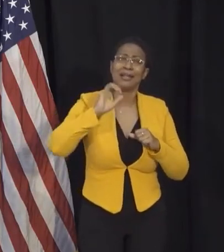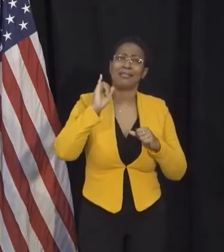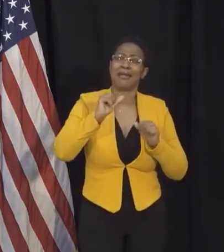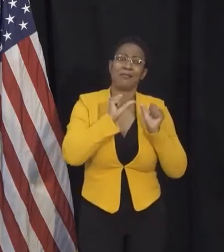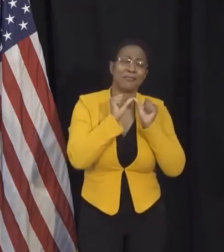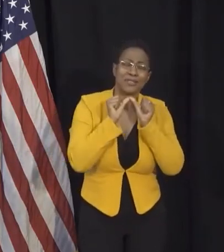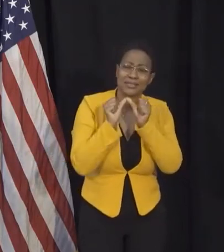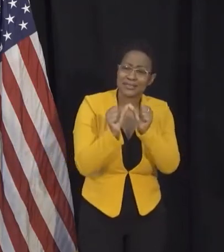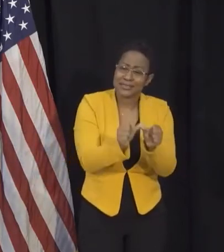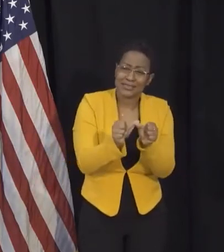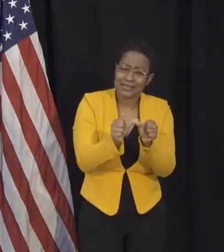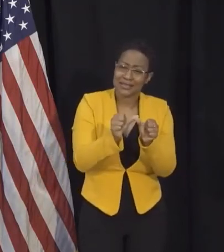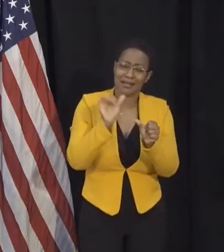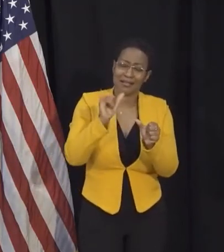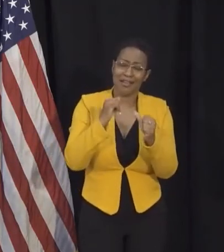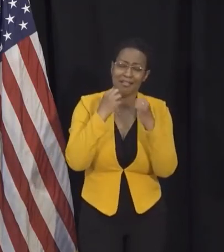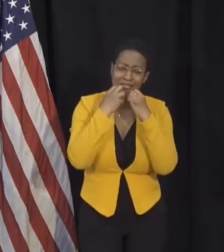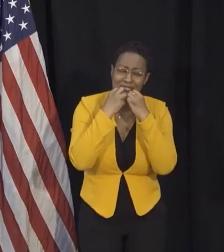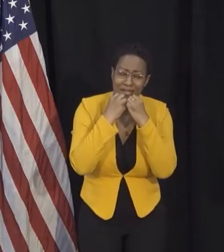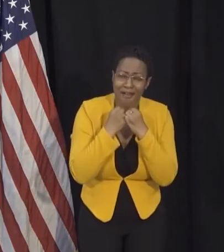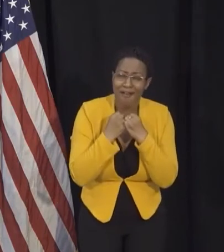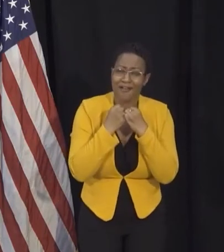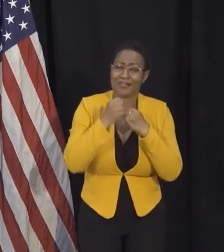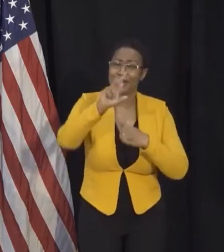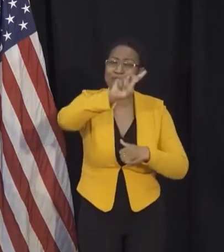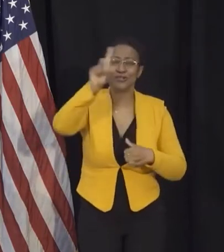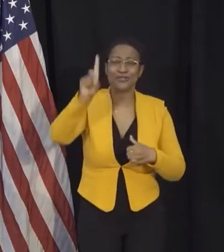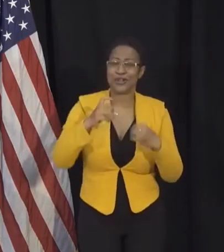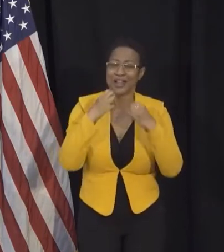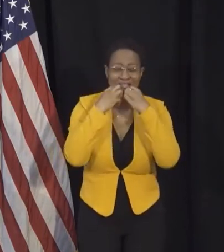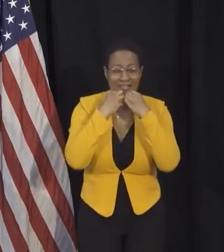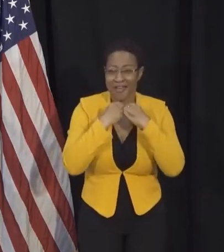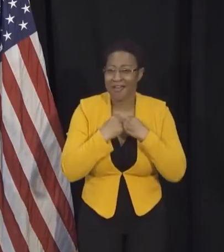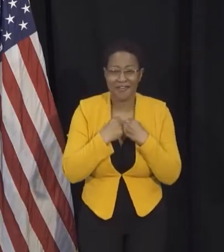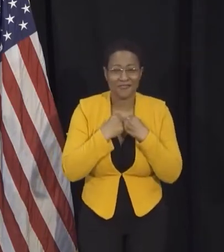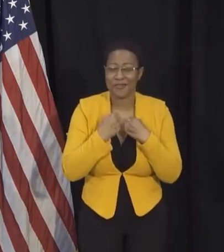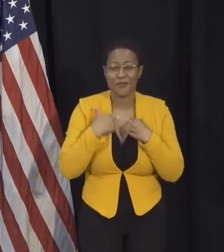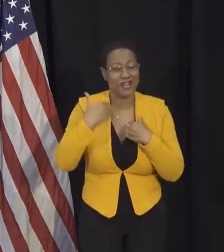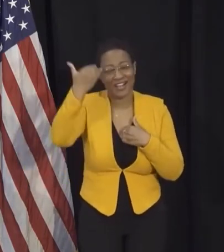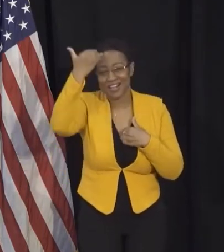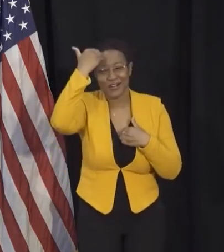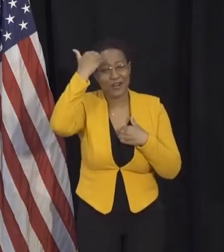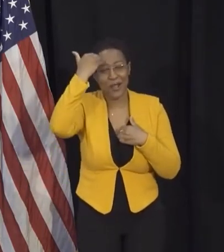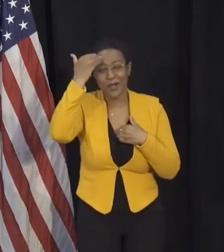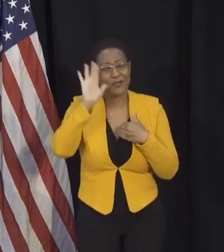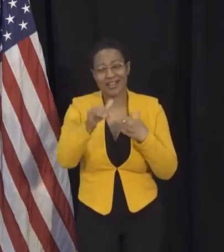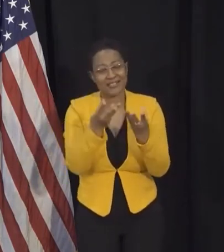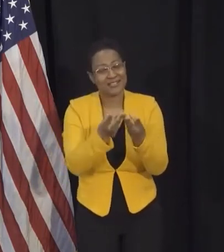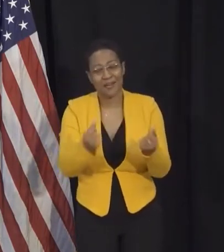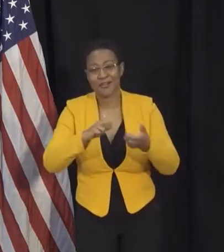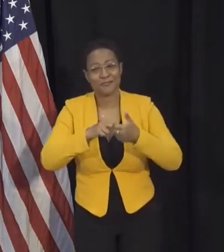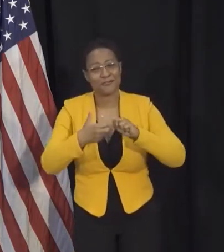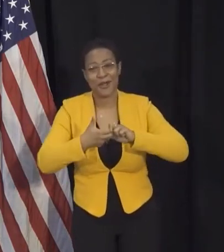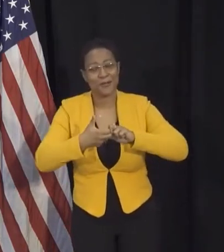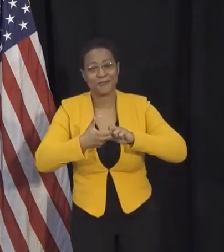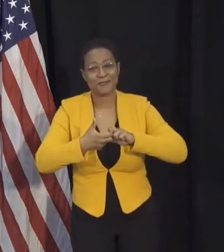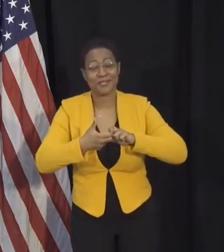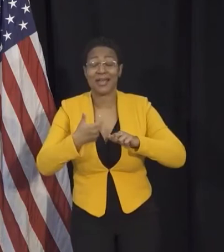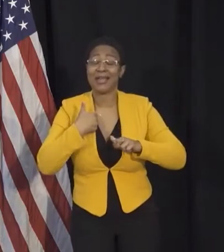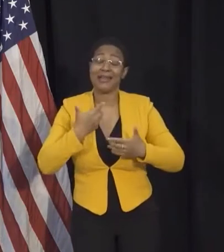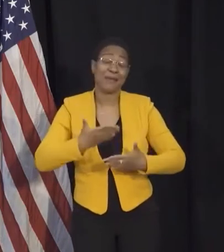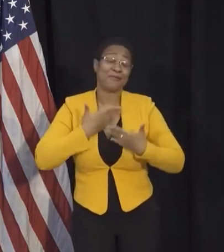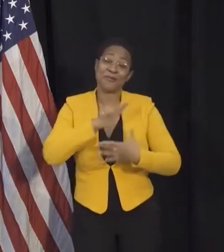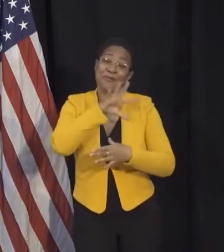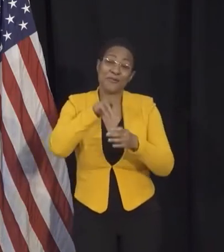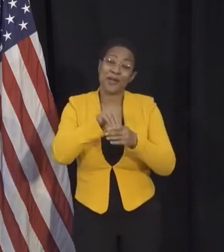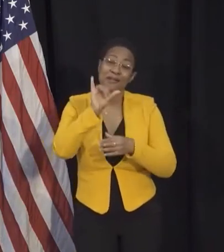that persistence, that love, that Detroit love, that we know solves problems. And I'm so grateful to be a part